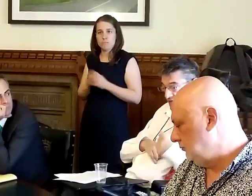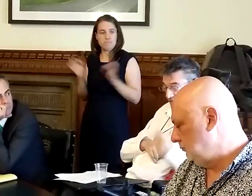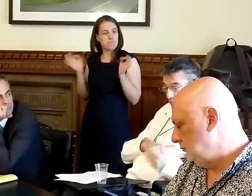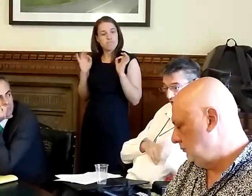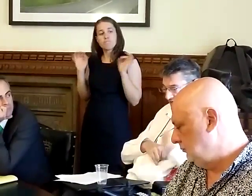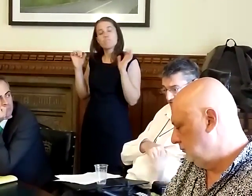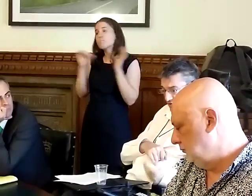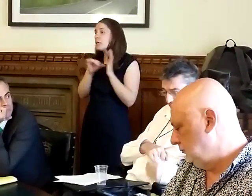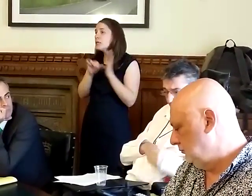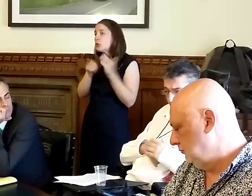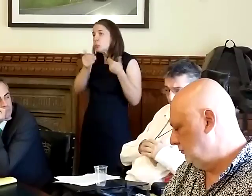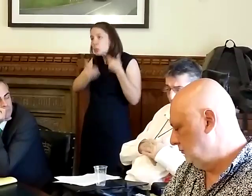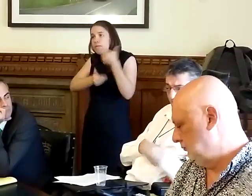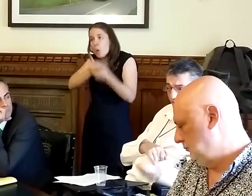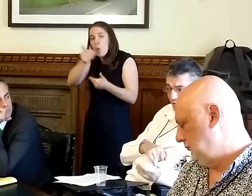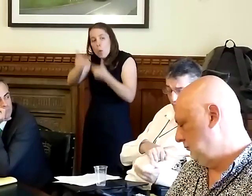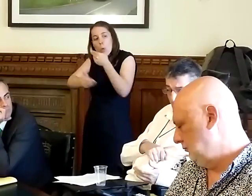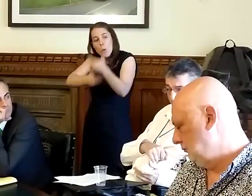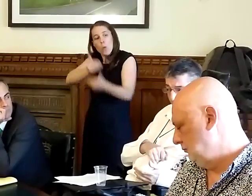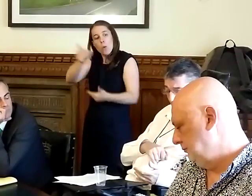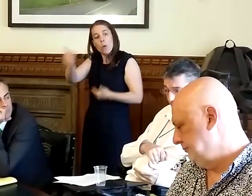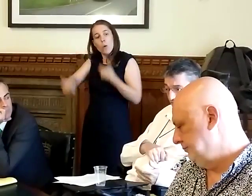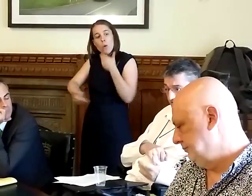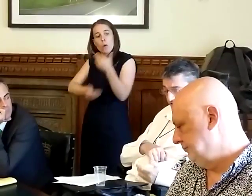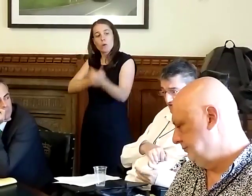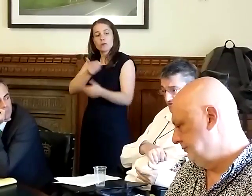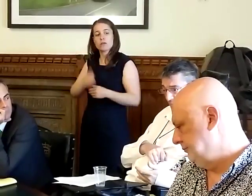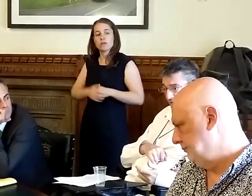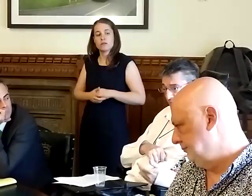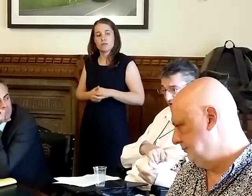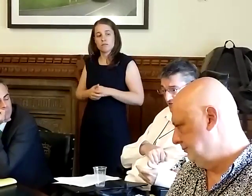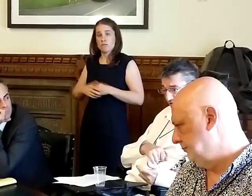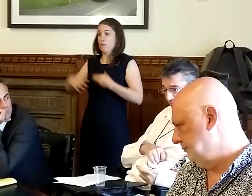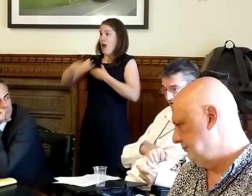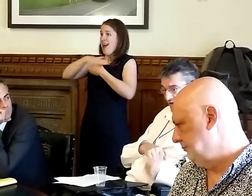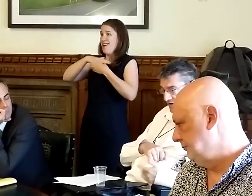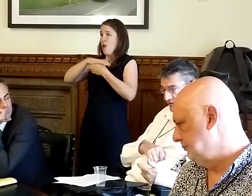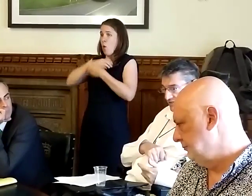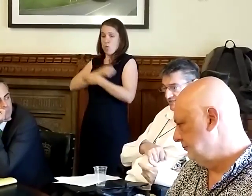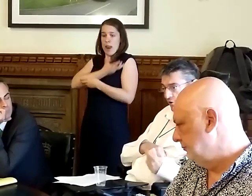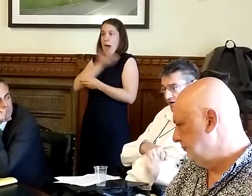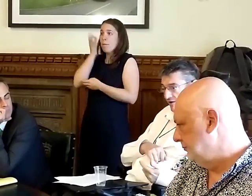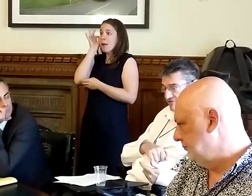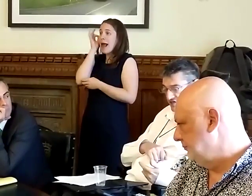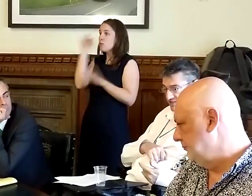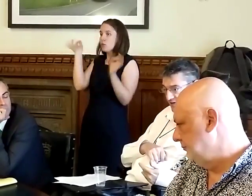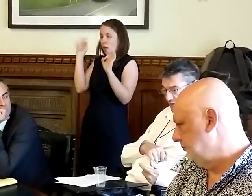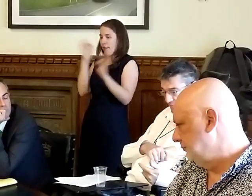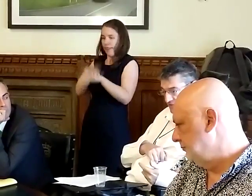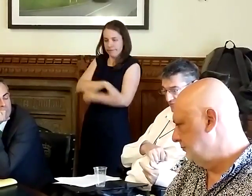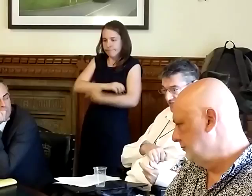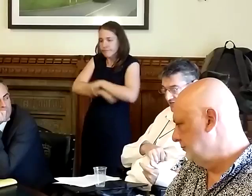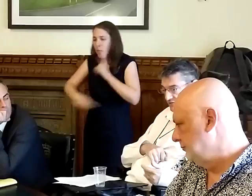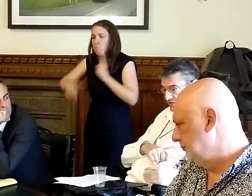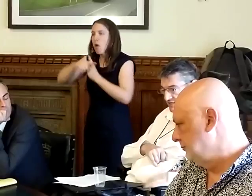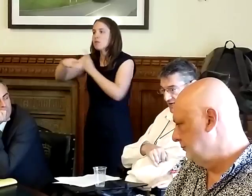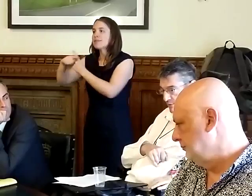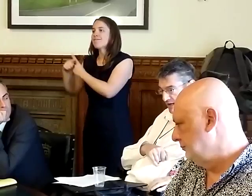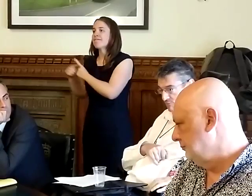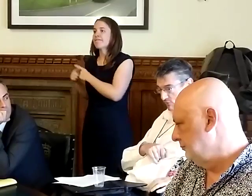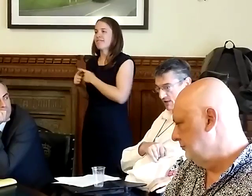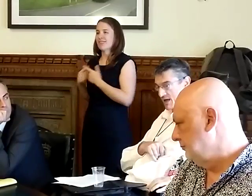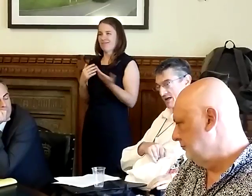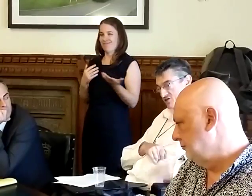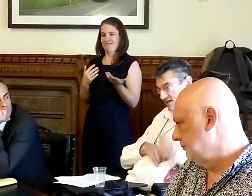and do some work, instruct local Labour councils to do something positive. And it's not enough to just keep coming to meetings